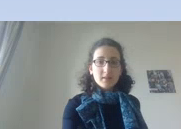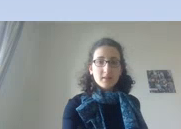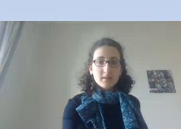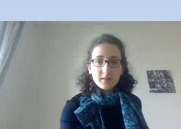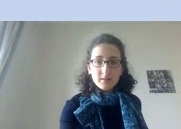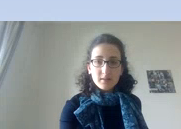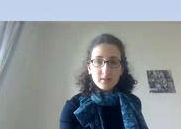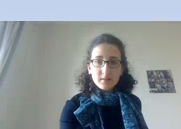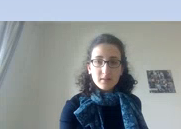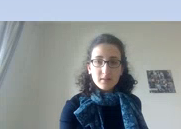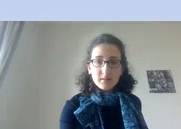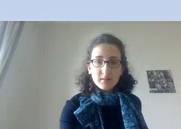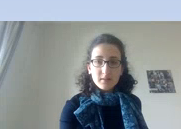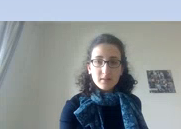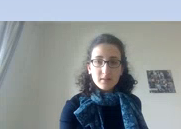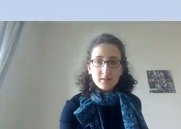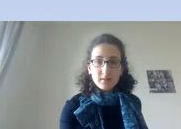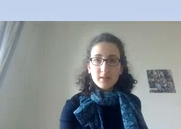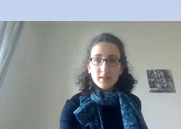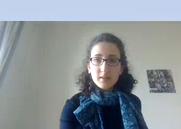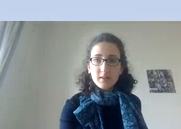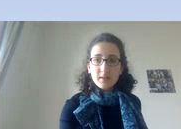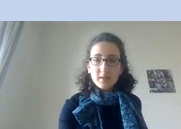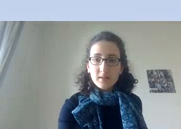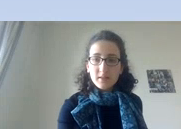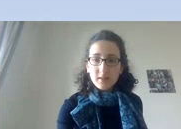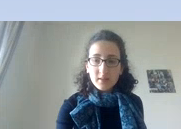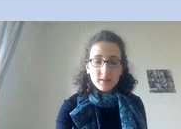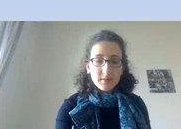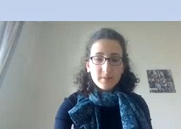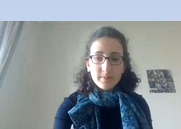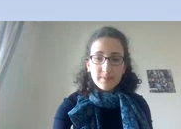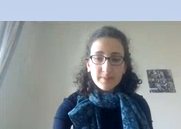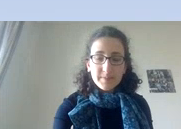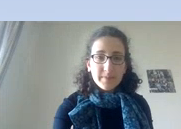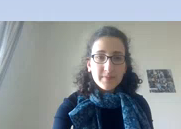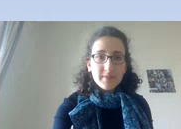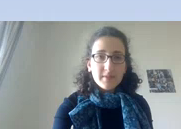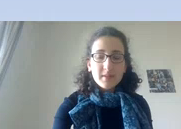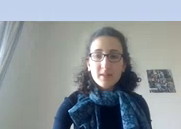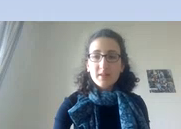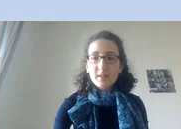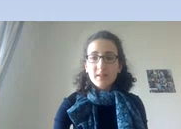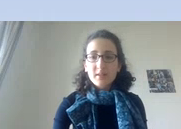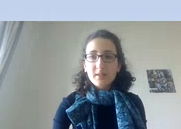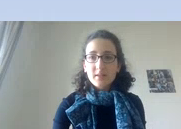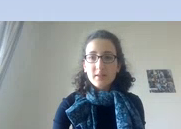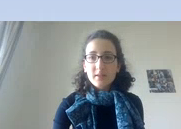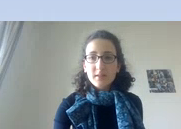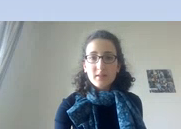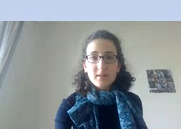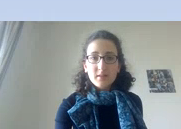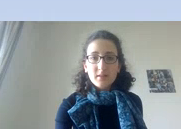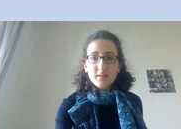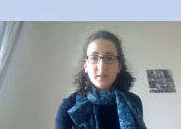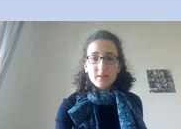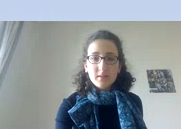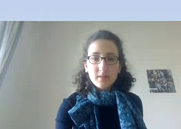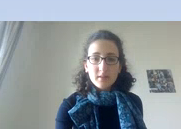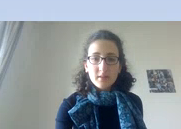have a grammar of its own? Or is it simply really a copy of Arabic, which is the spoken language?